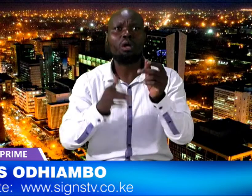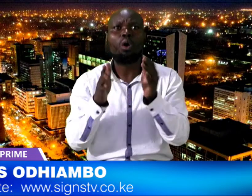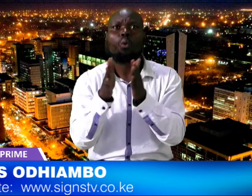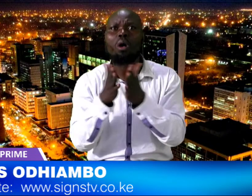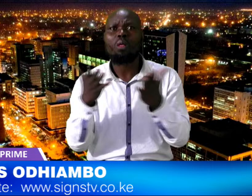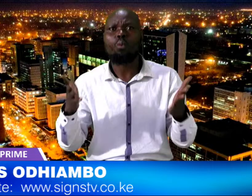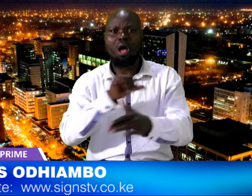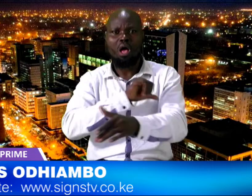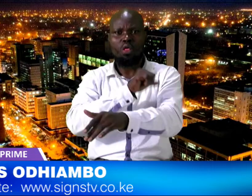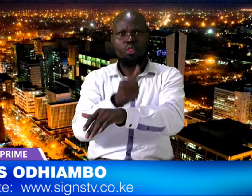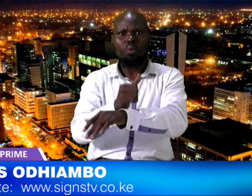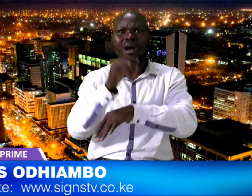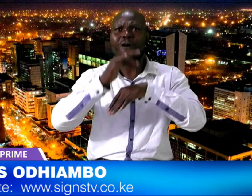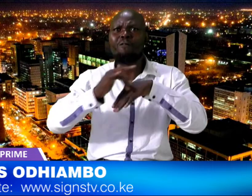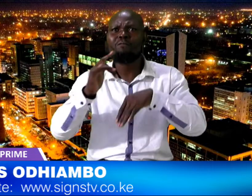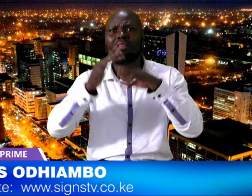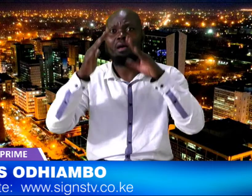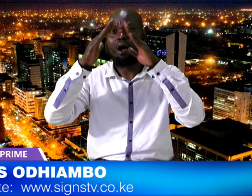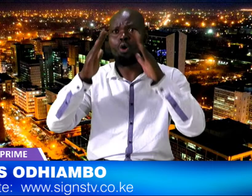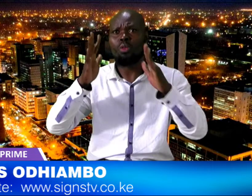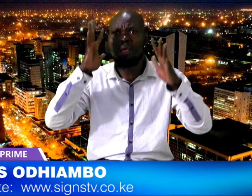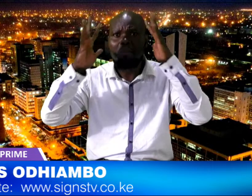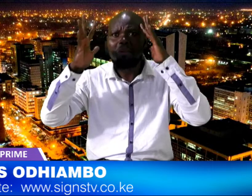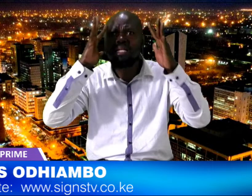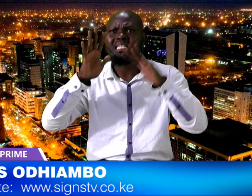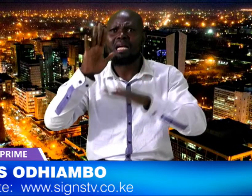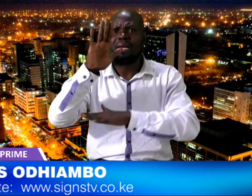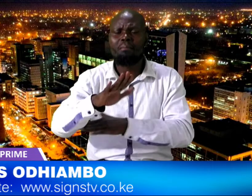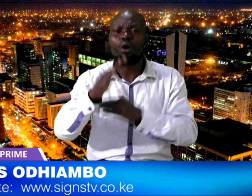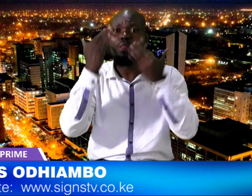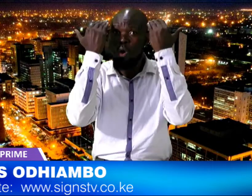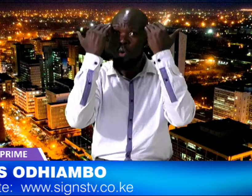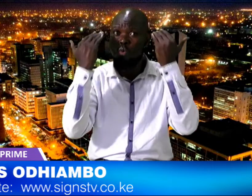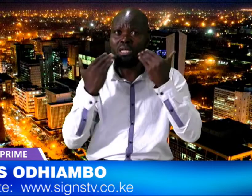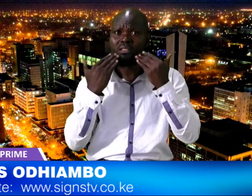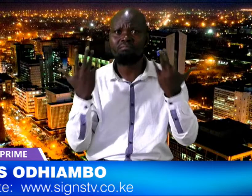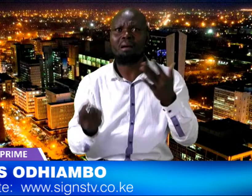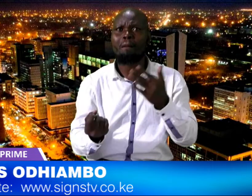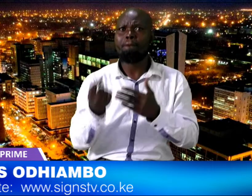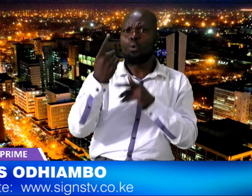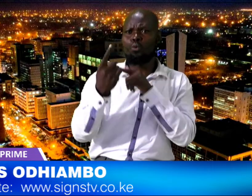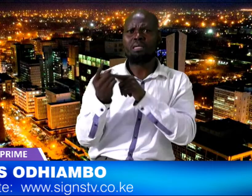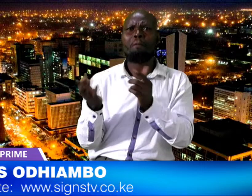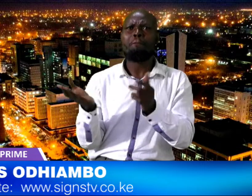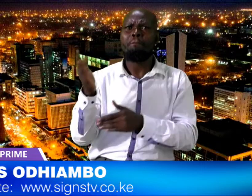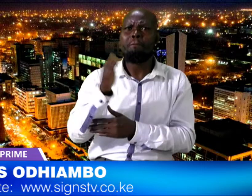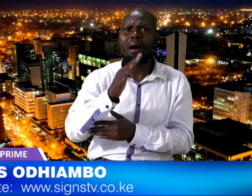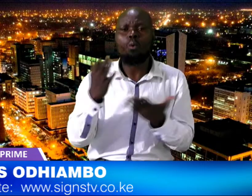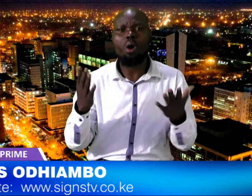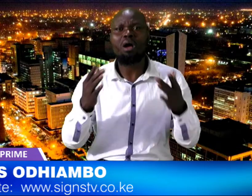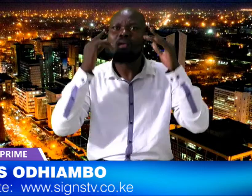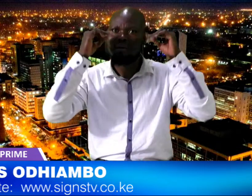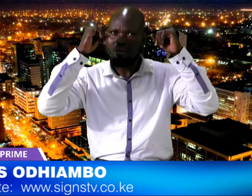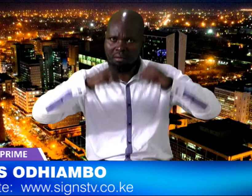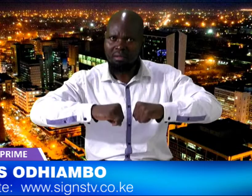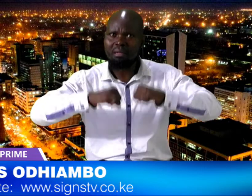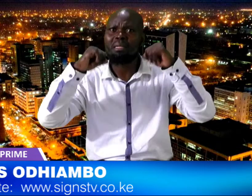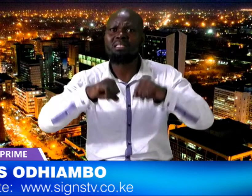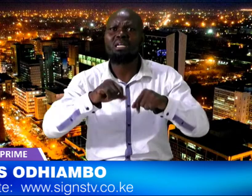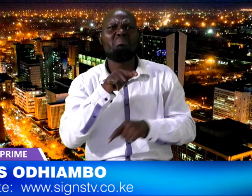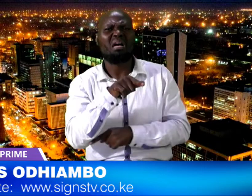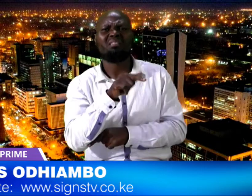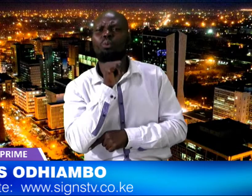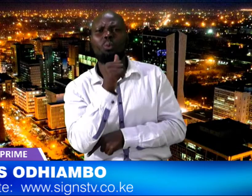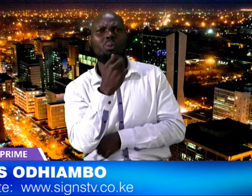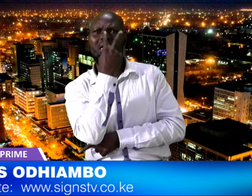On our first item, President William Ruto has reaffirmed his commitment to proceeding with the administration's